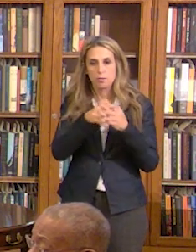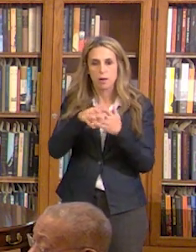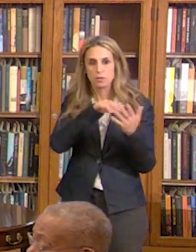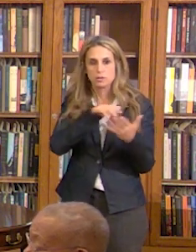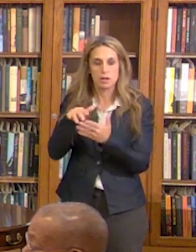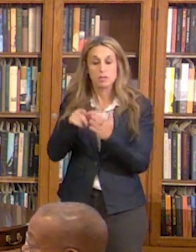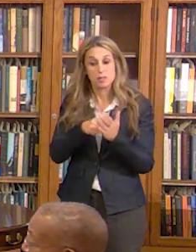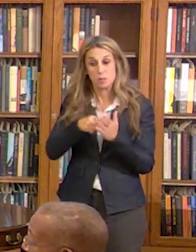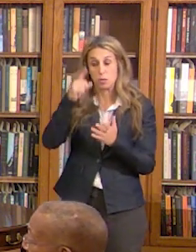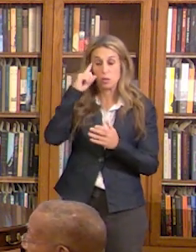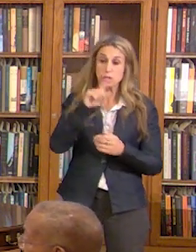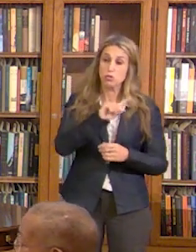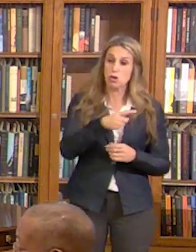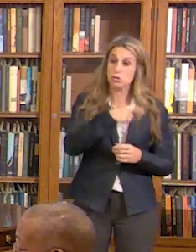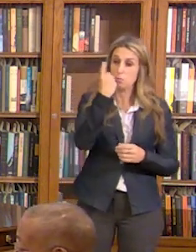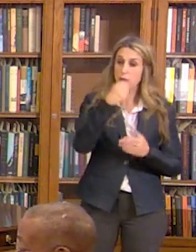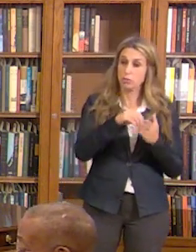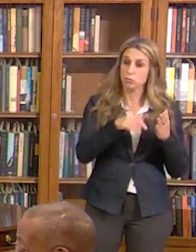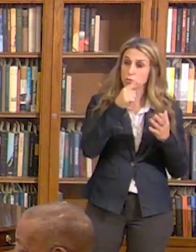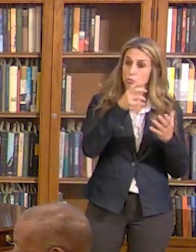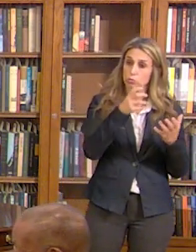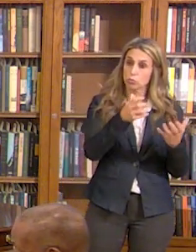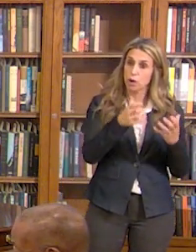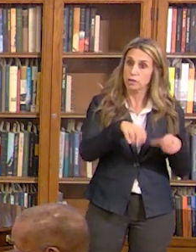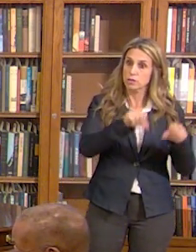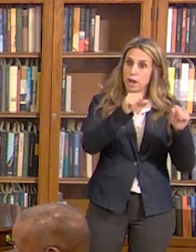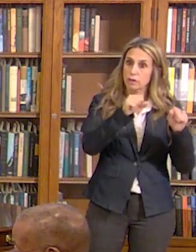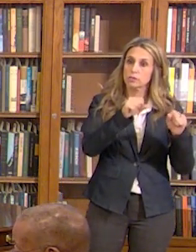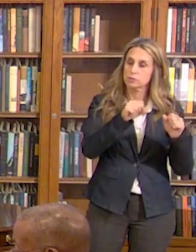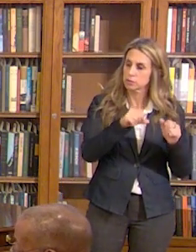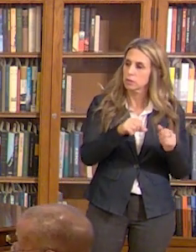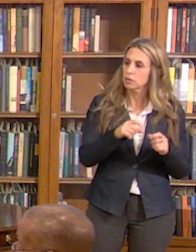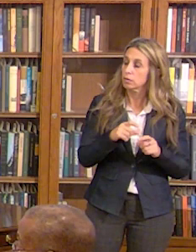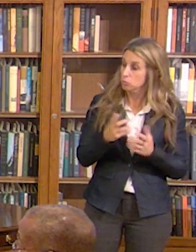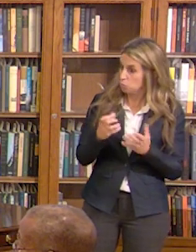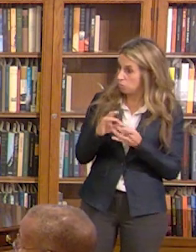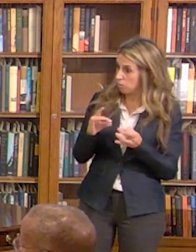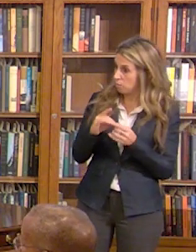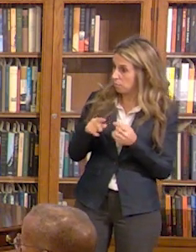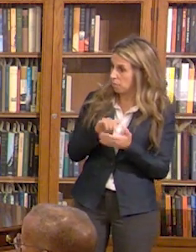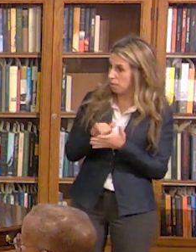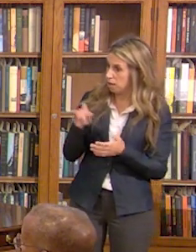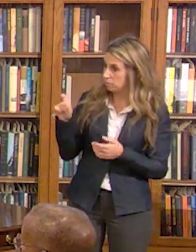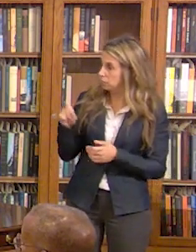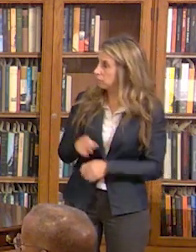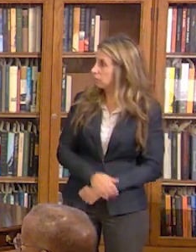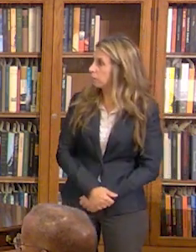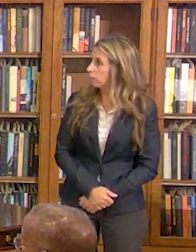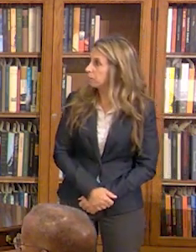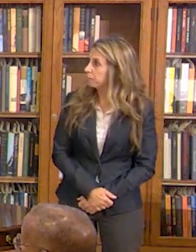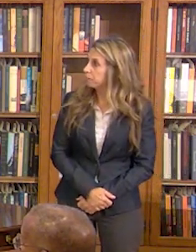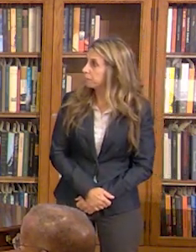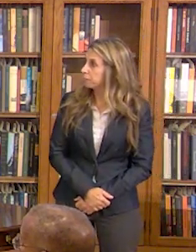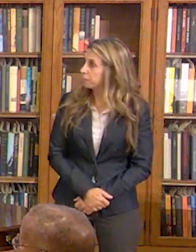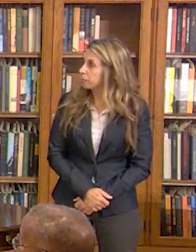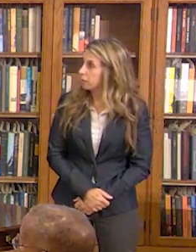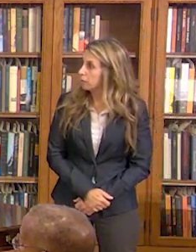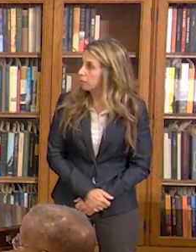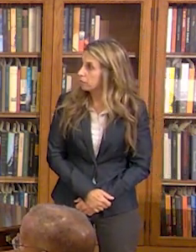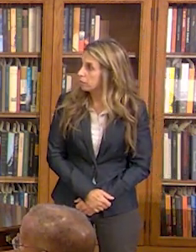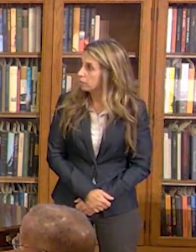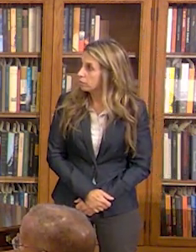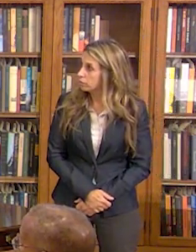black students that want to take it but that isn't true at all did you just want to just say a few things about that